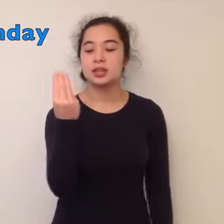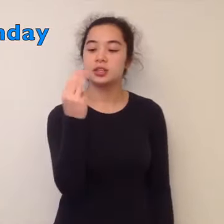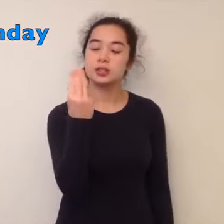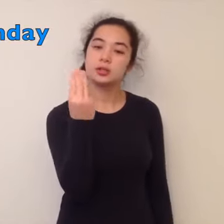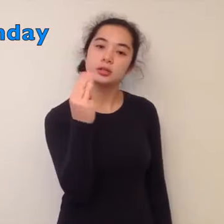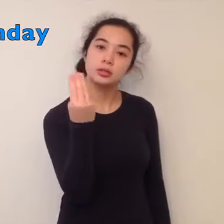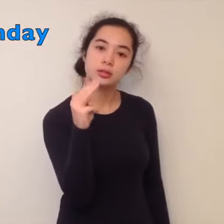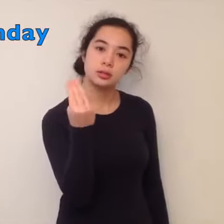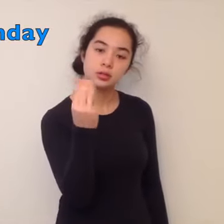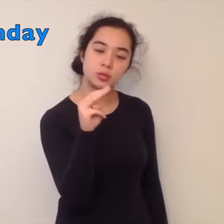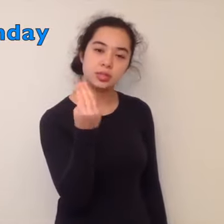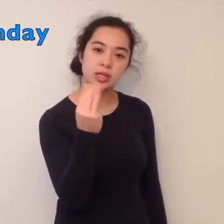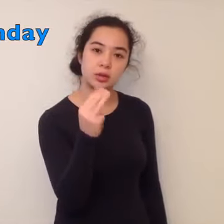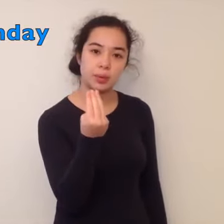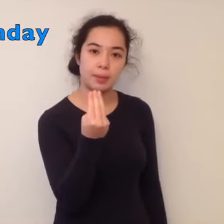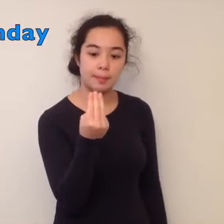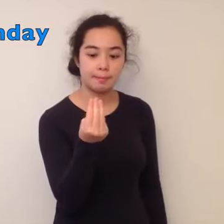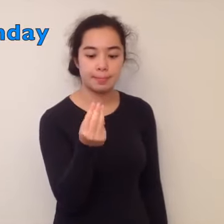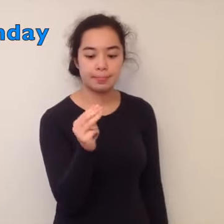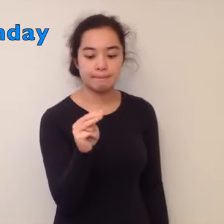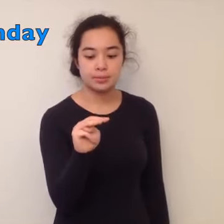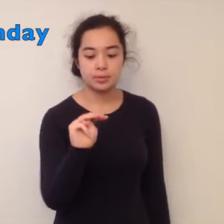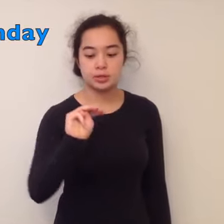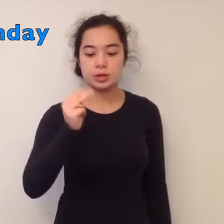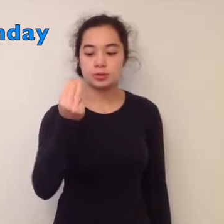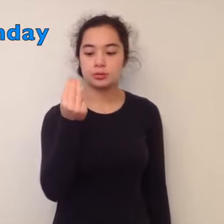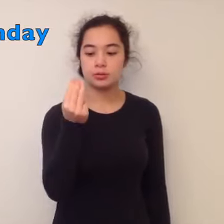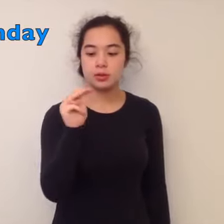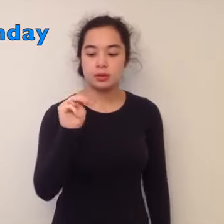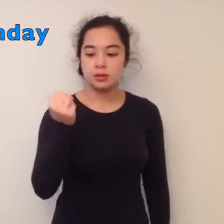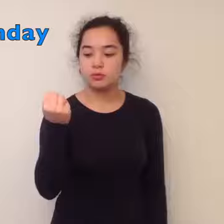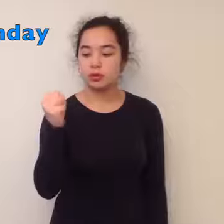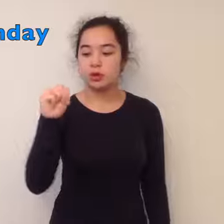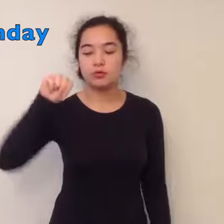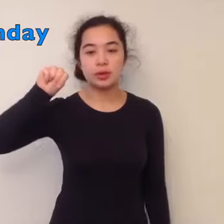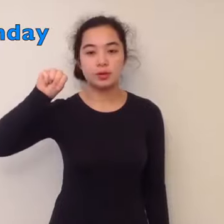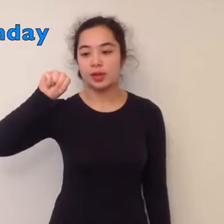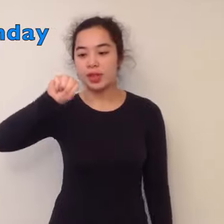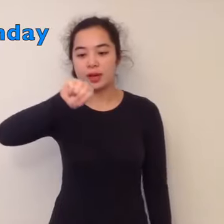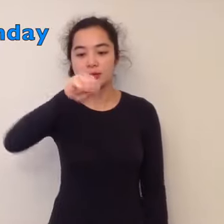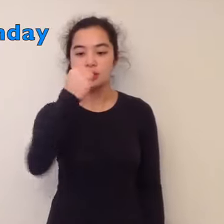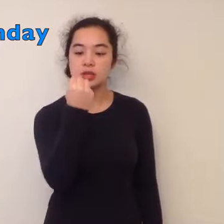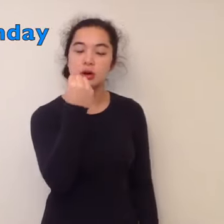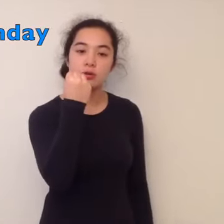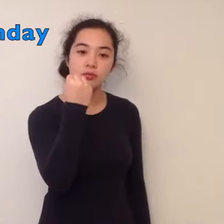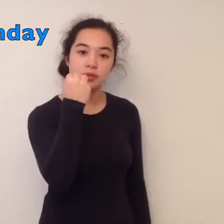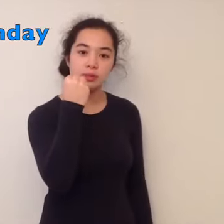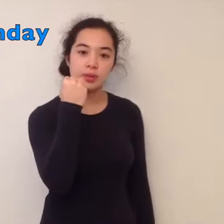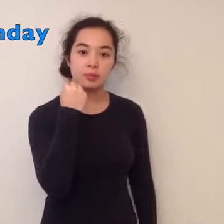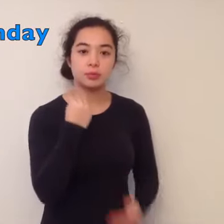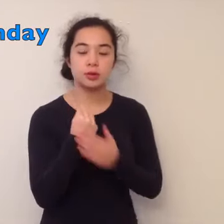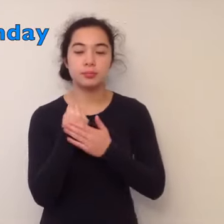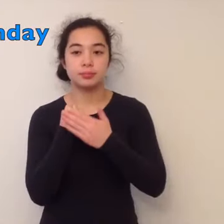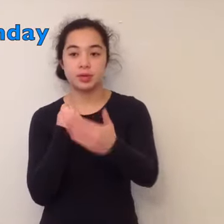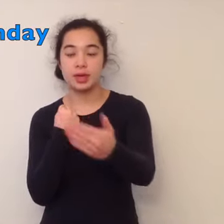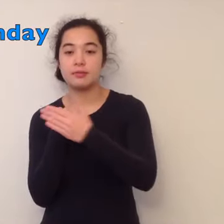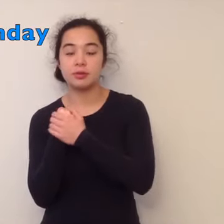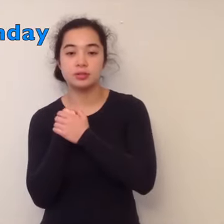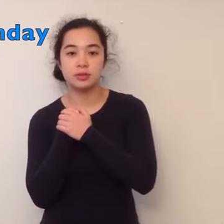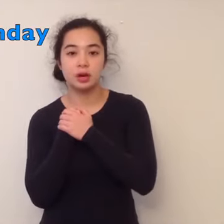then twist it a little bit. So, don't go full on like that, because then the people in front of you can't